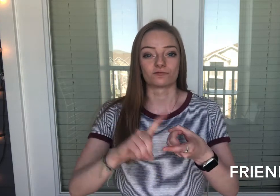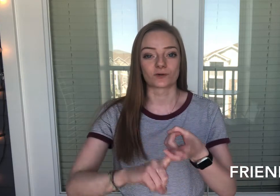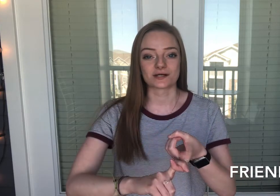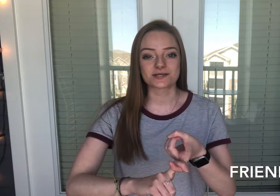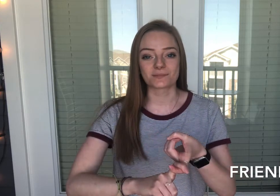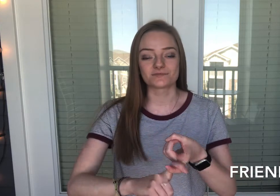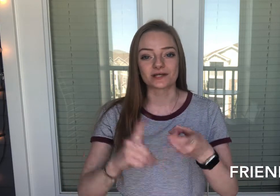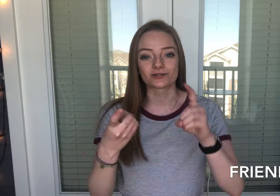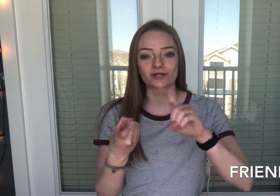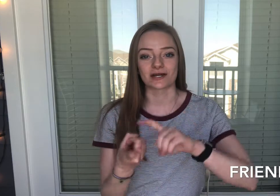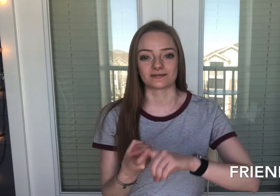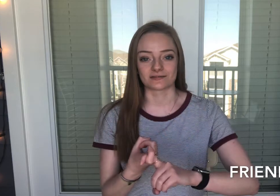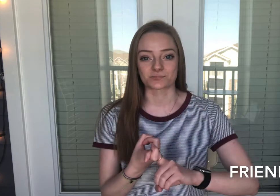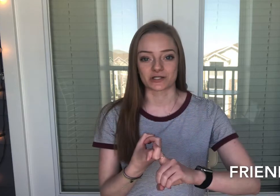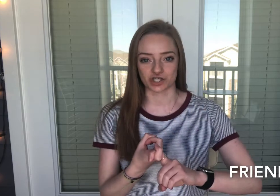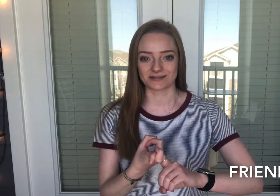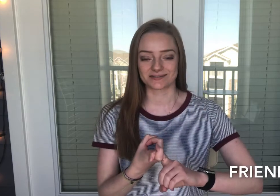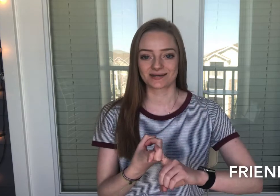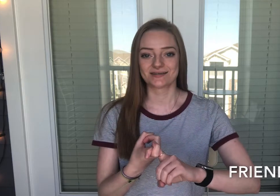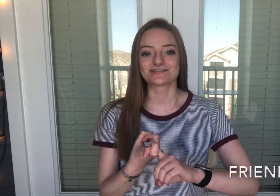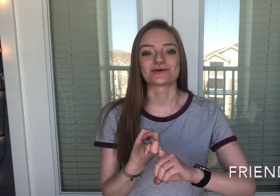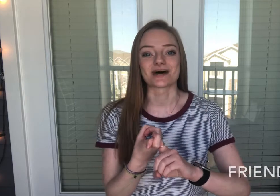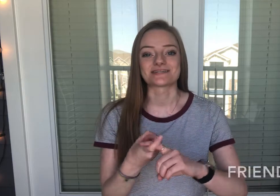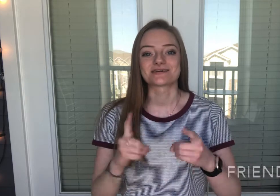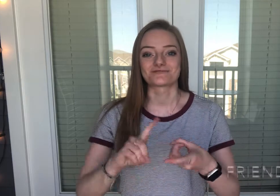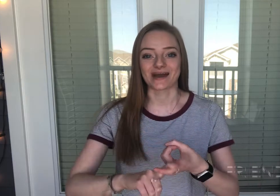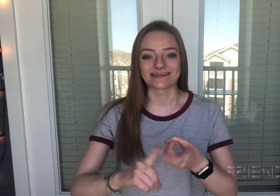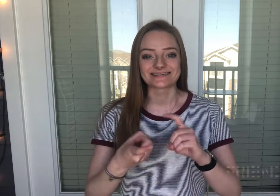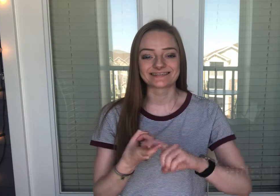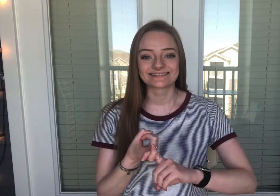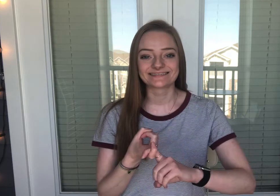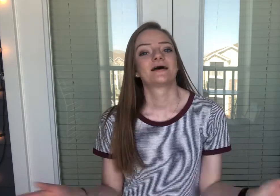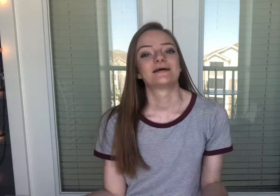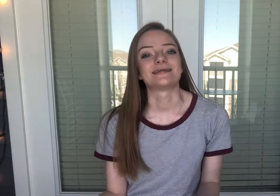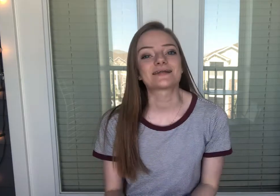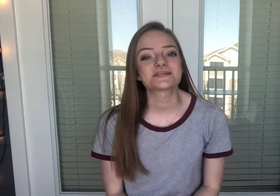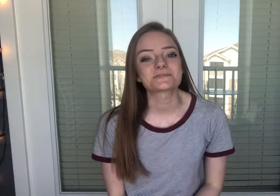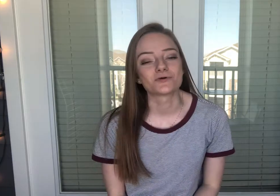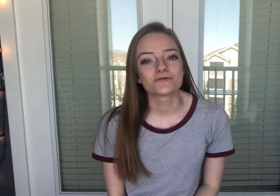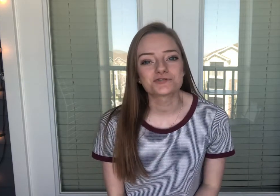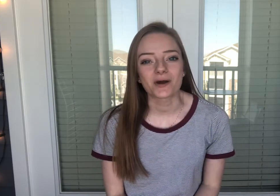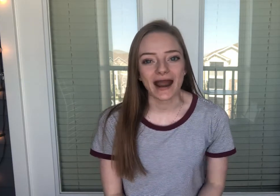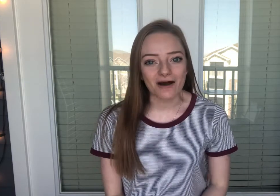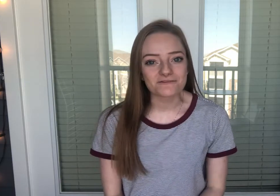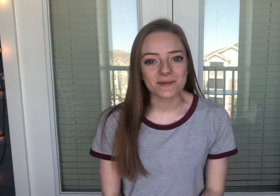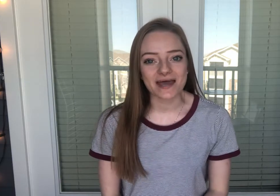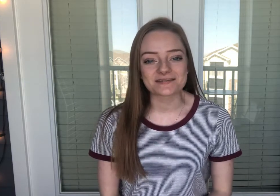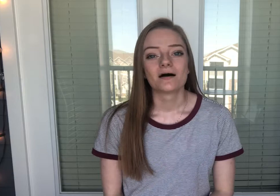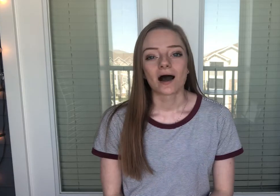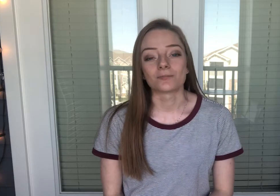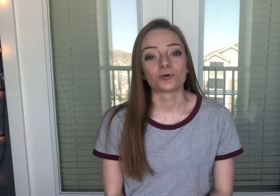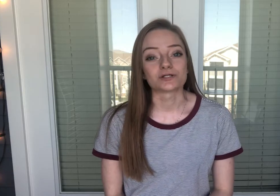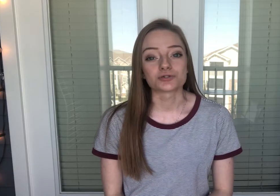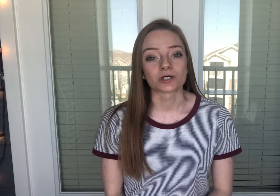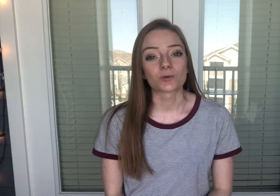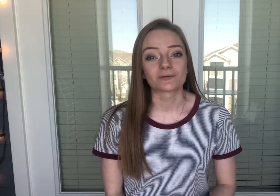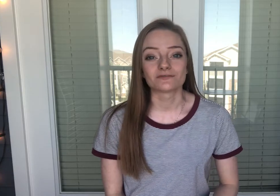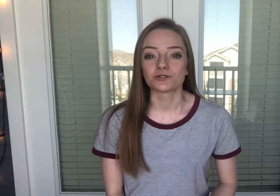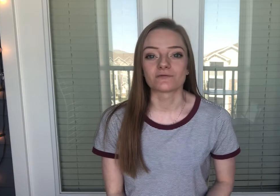one on top of the other and then switch it. So that's friend. Now let's move to our alphabet. I'm going to do a quick review of the